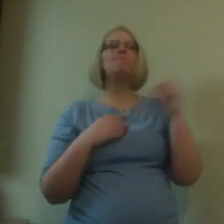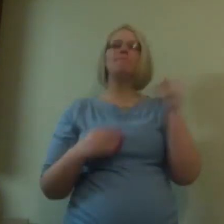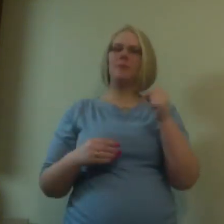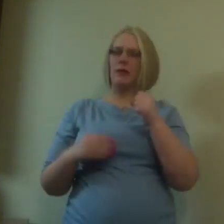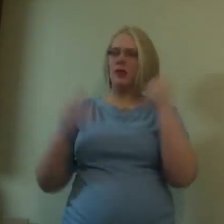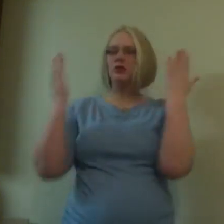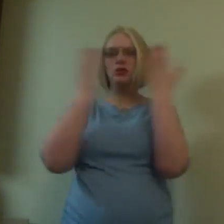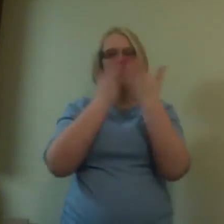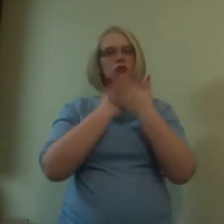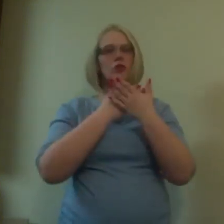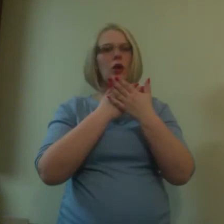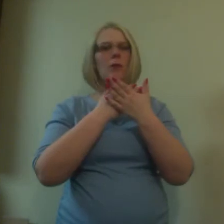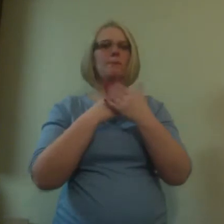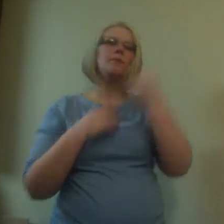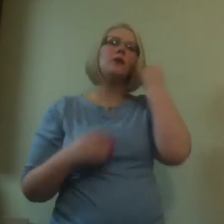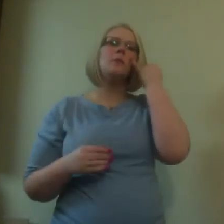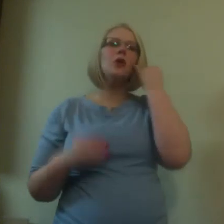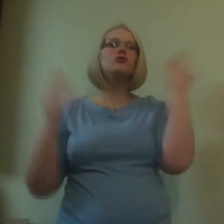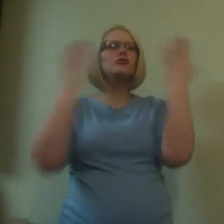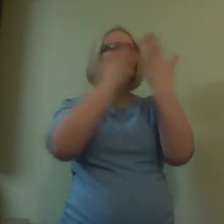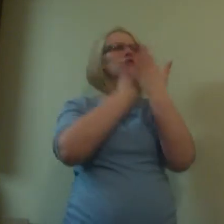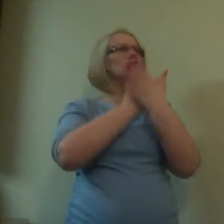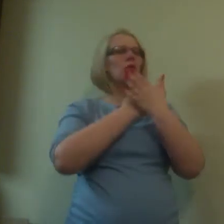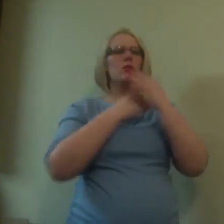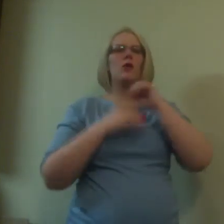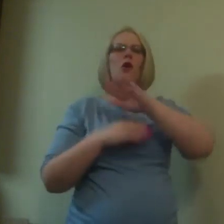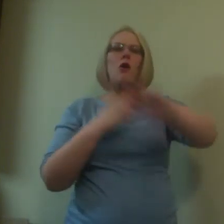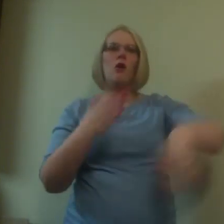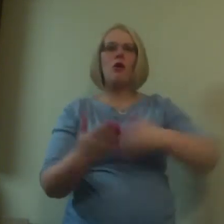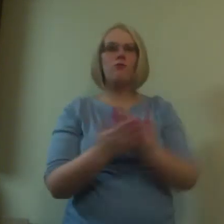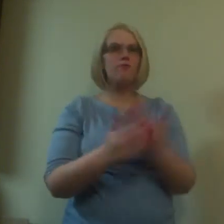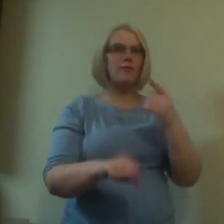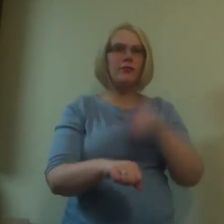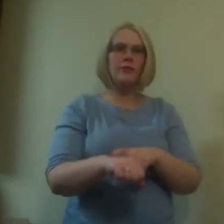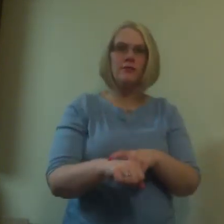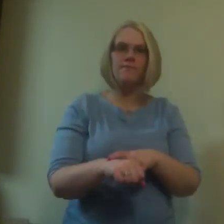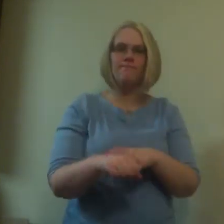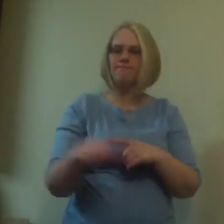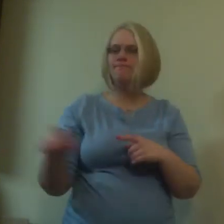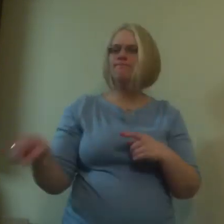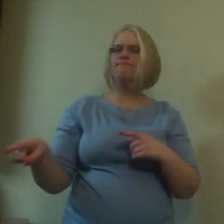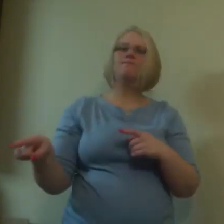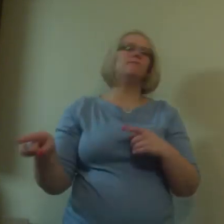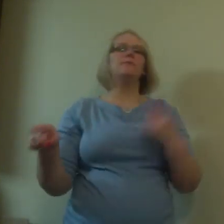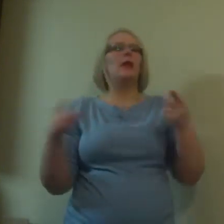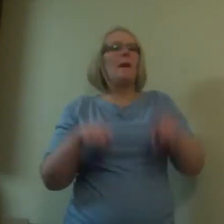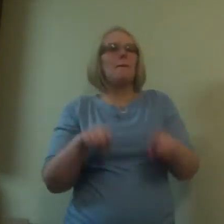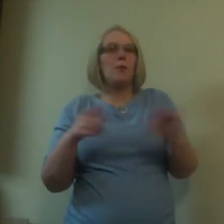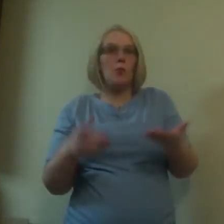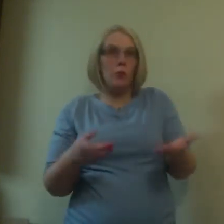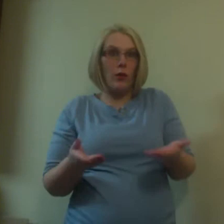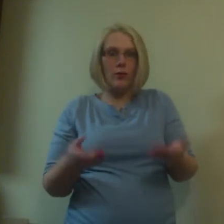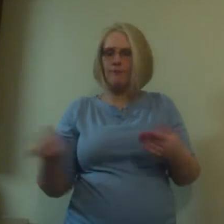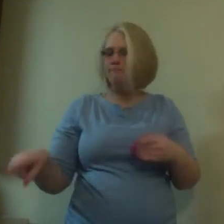Pardon me? We couldn't see. What would we need to see then? What would we have to use a lot of?